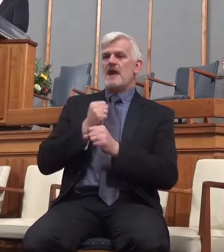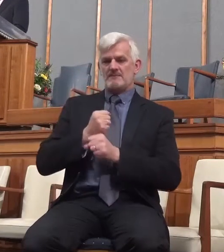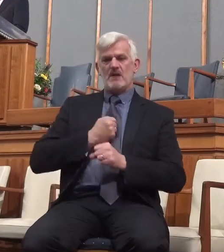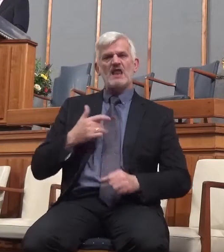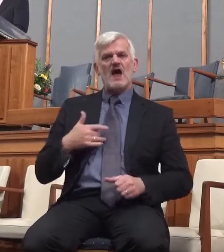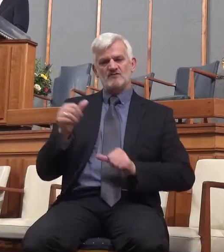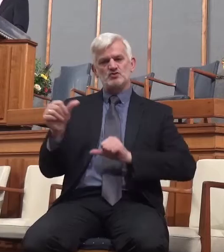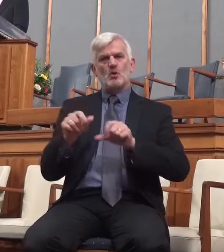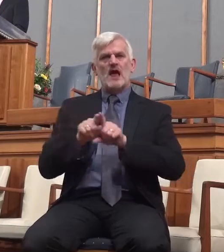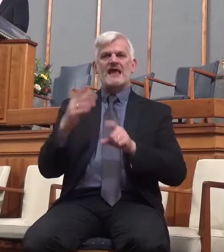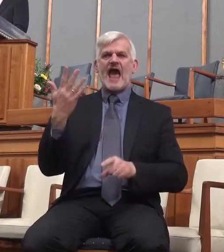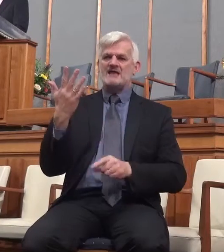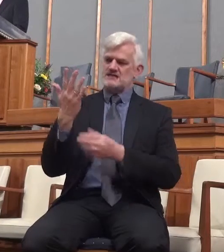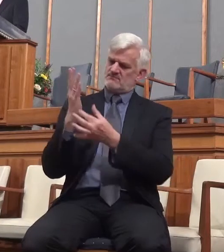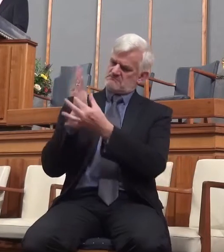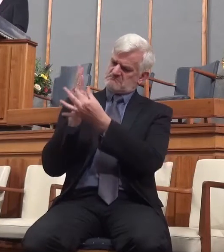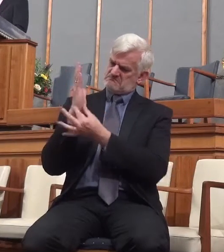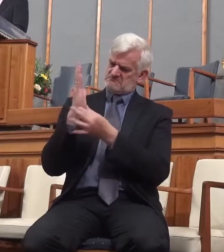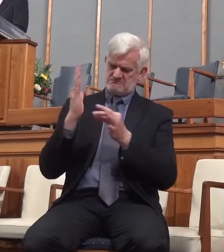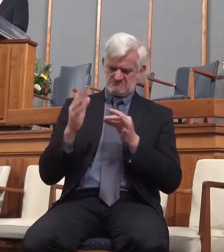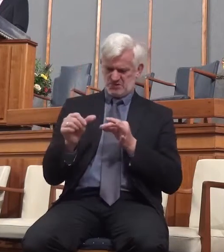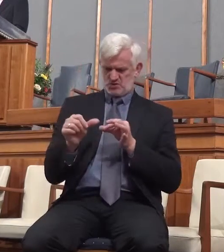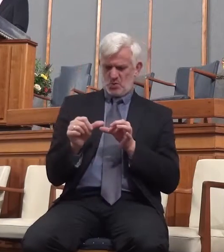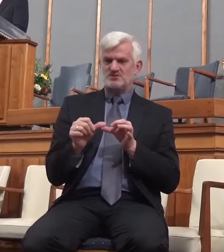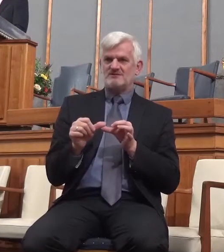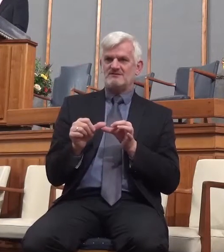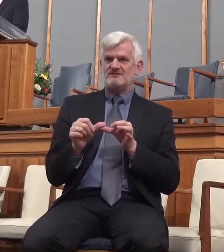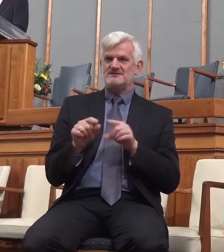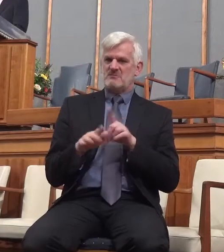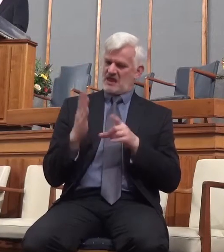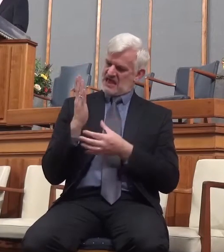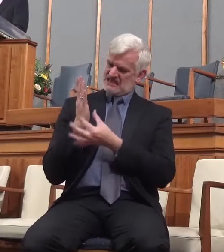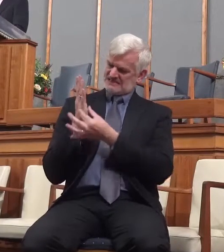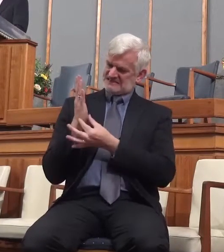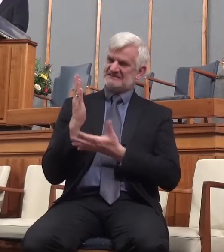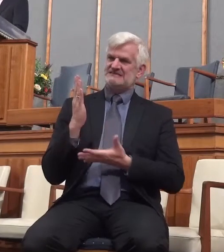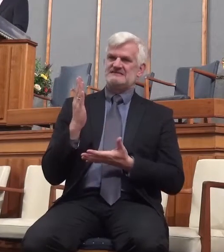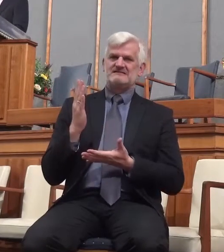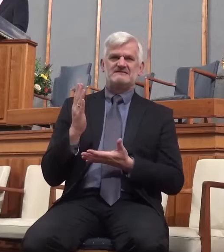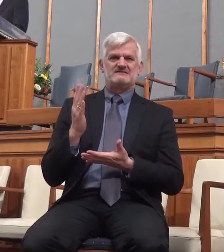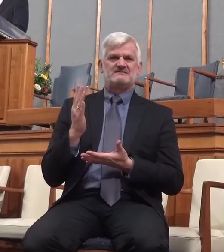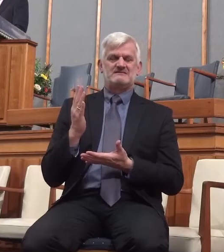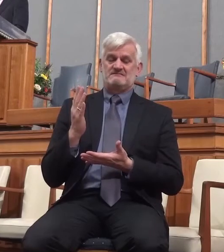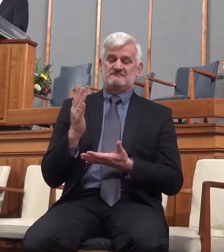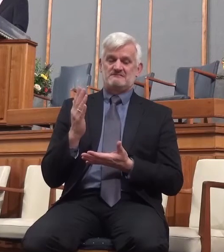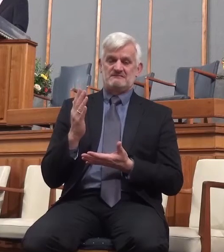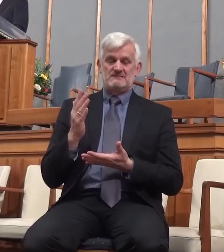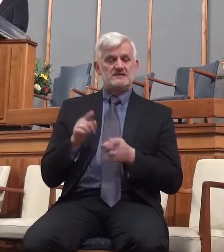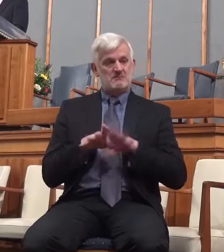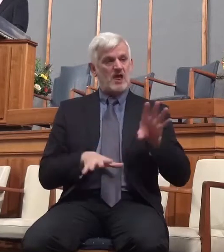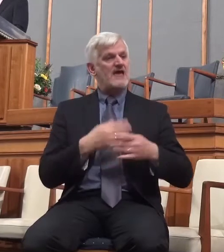handbreadth, and mine age is as nothing before thee. Verily, every man at his best state